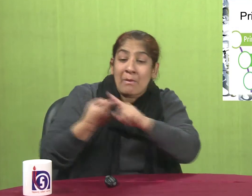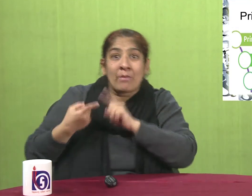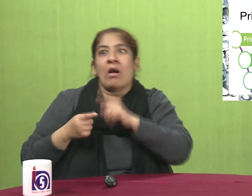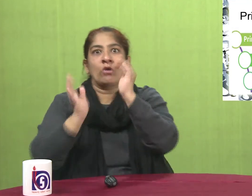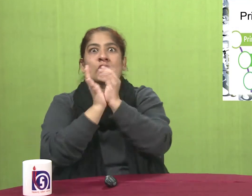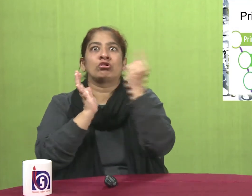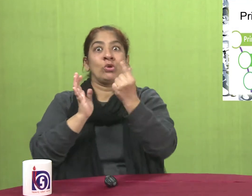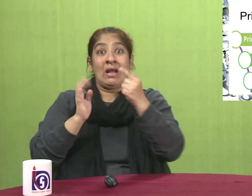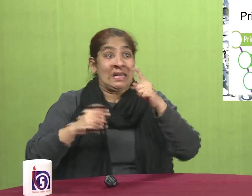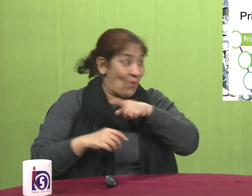works for any